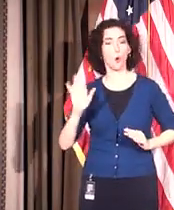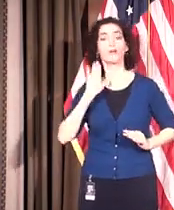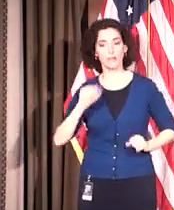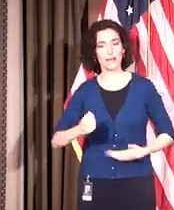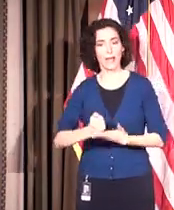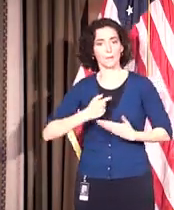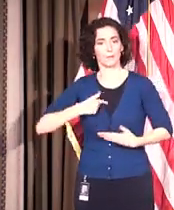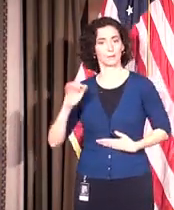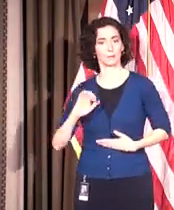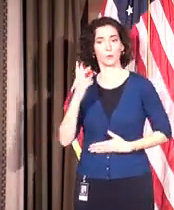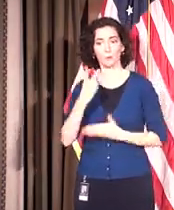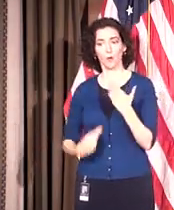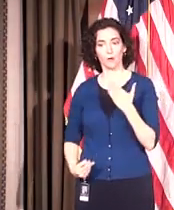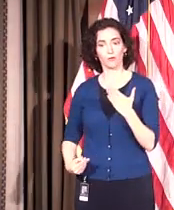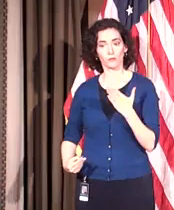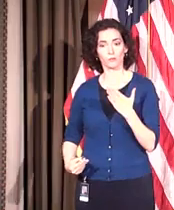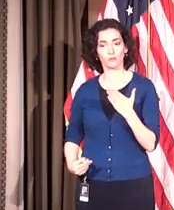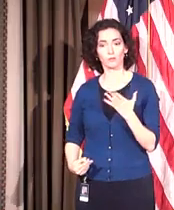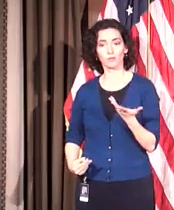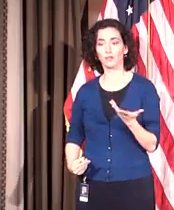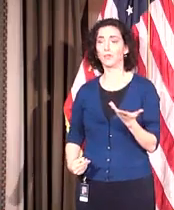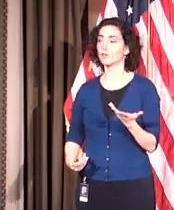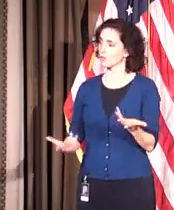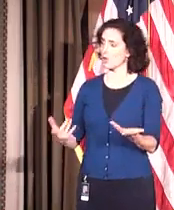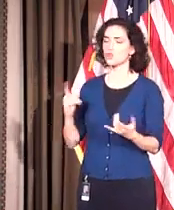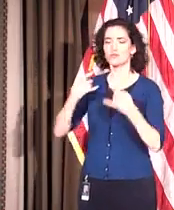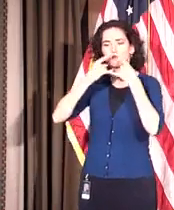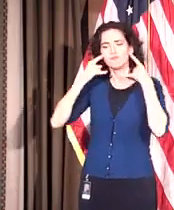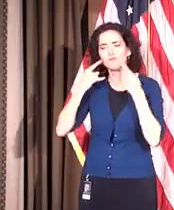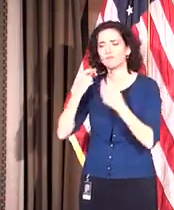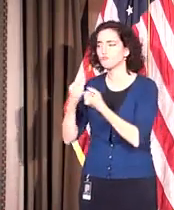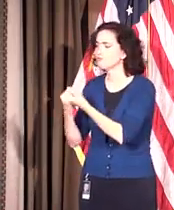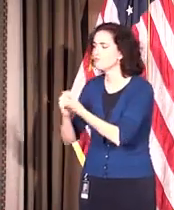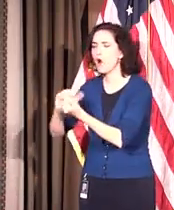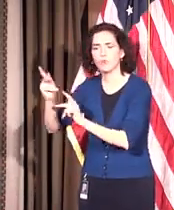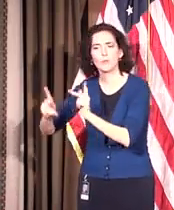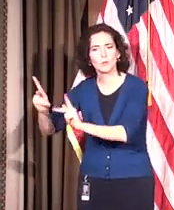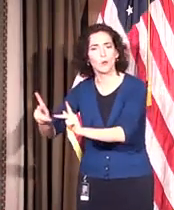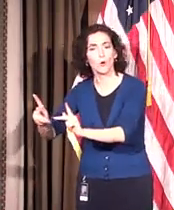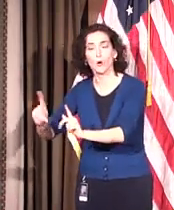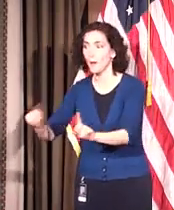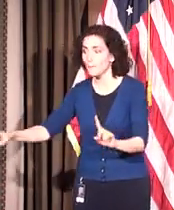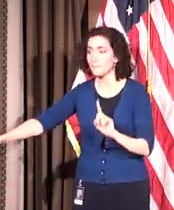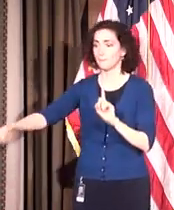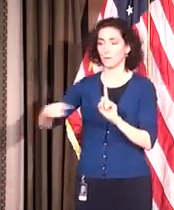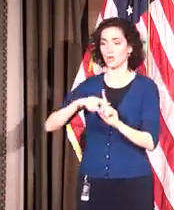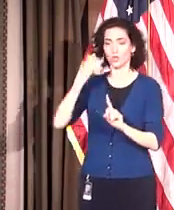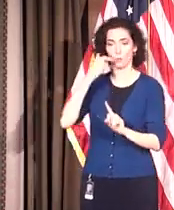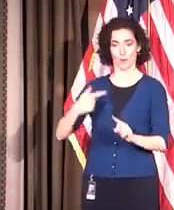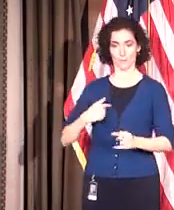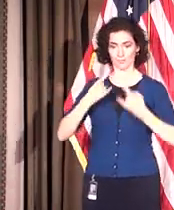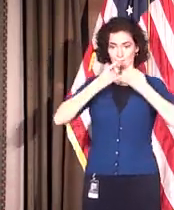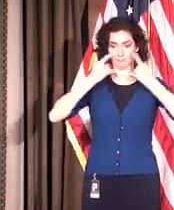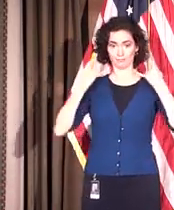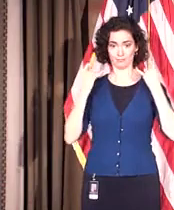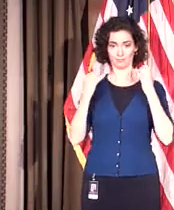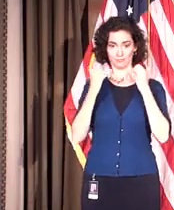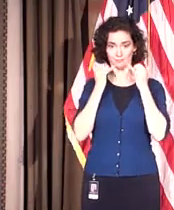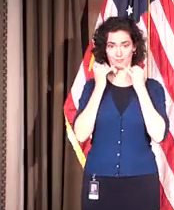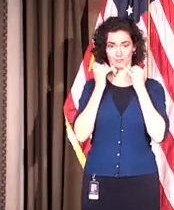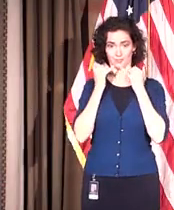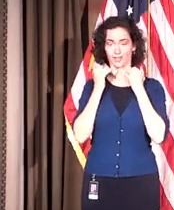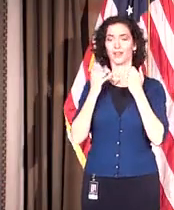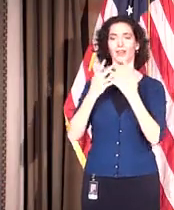And of course, we should do it just in order to be good neighbors. But there's this added benefit that if you wear the mask, it